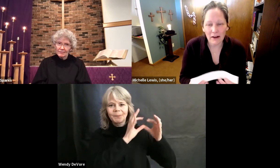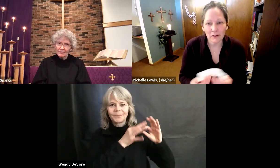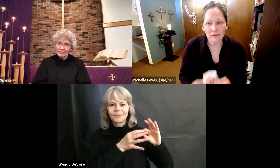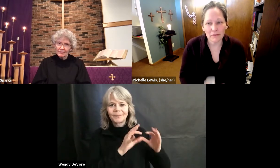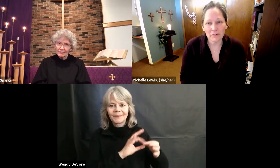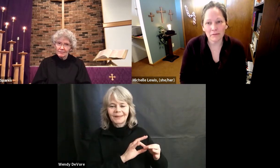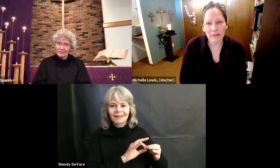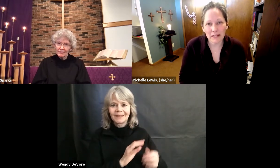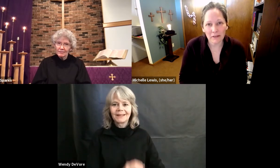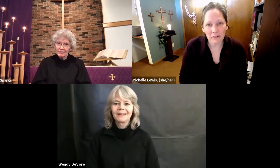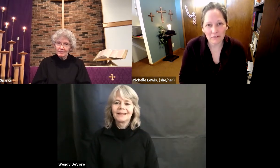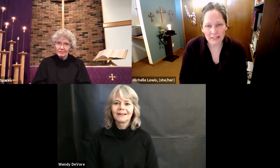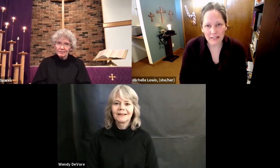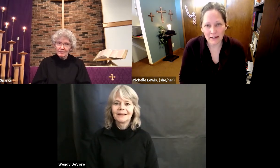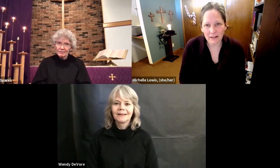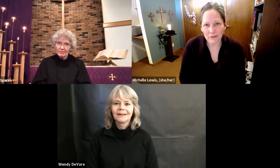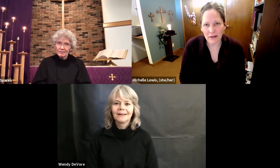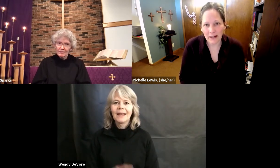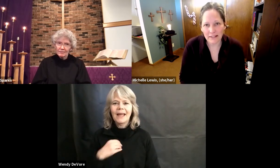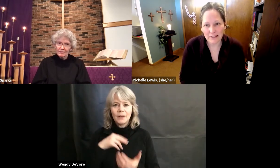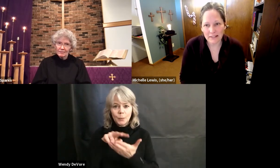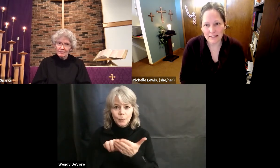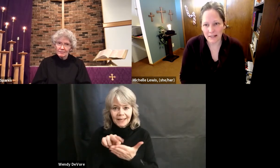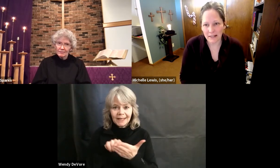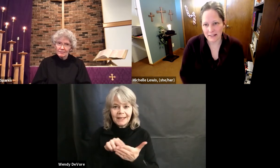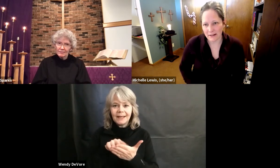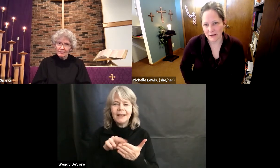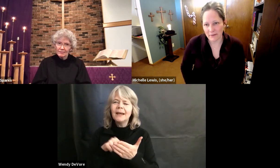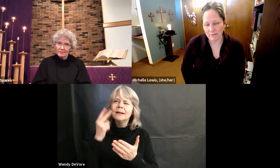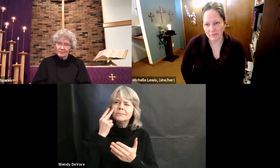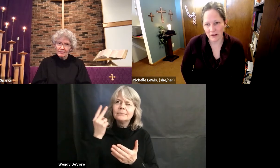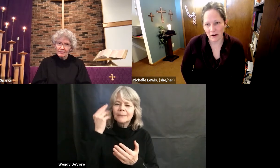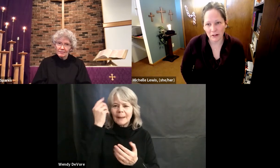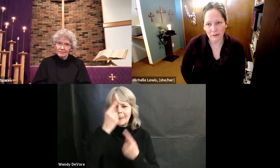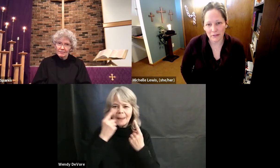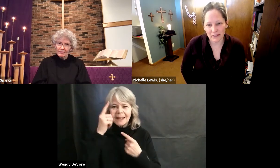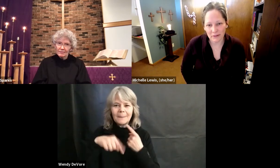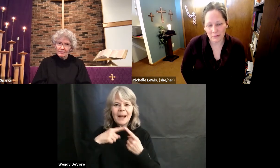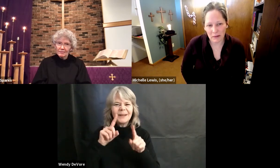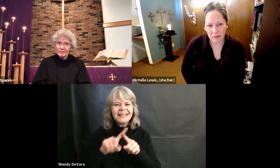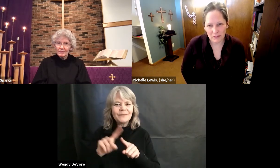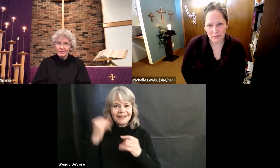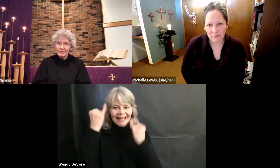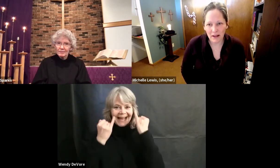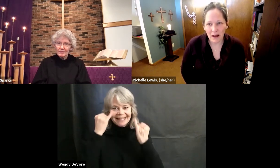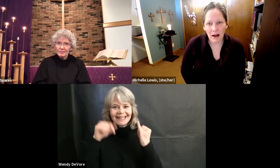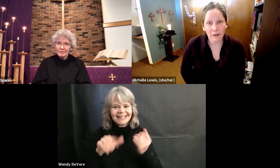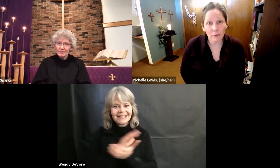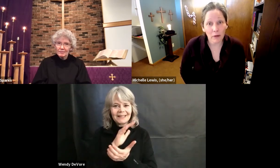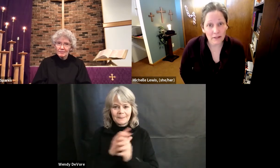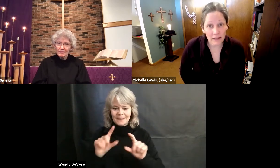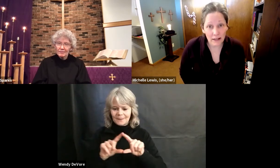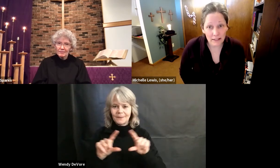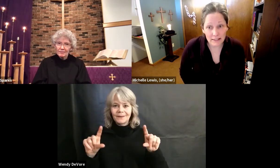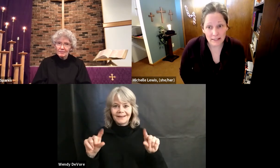and are reading and reflecting on the ideas that are included in those papers. I